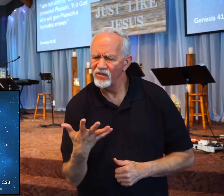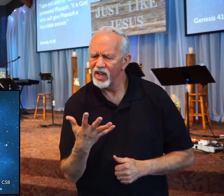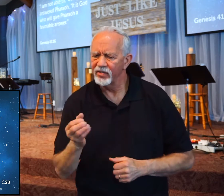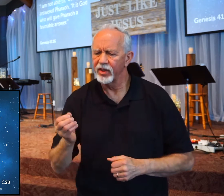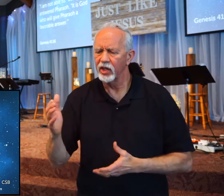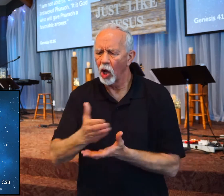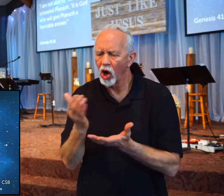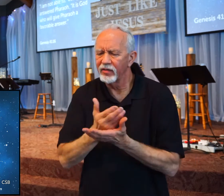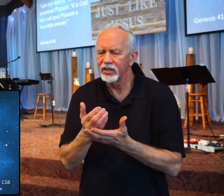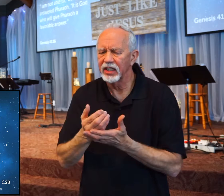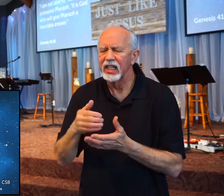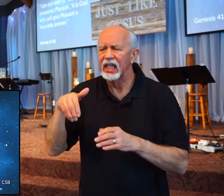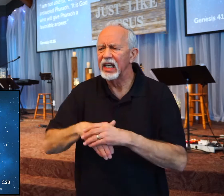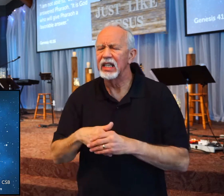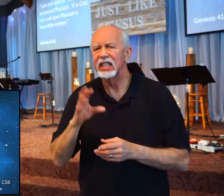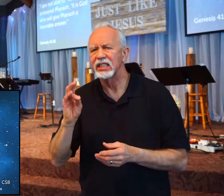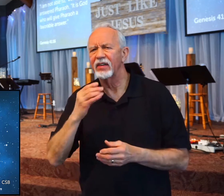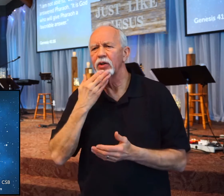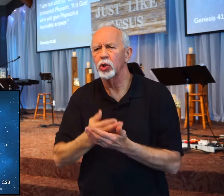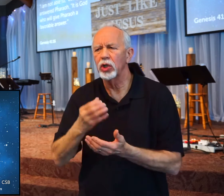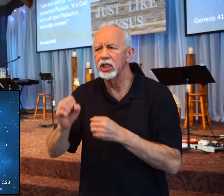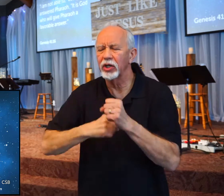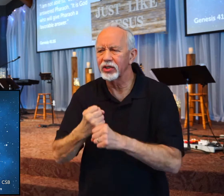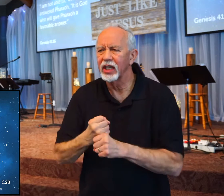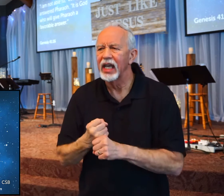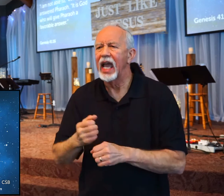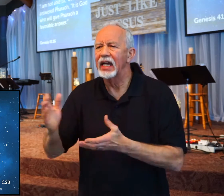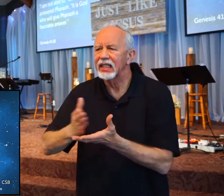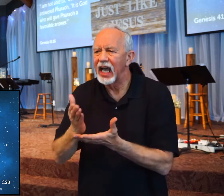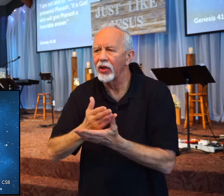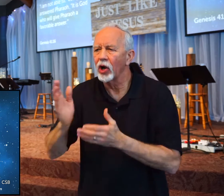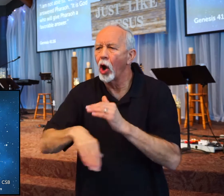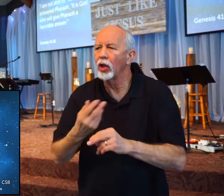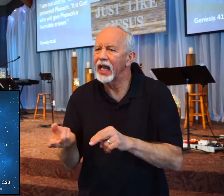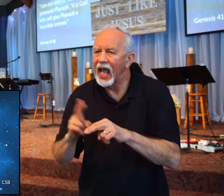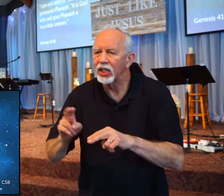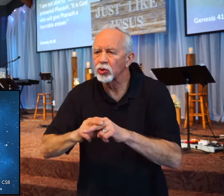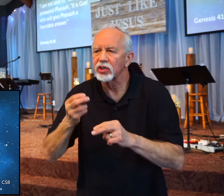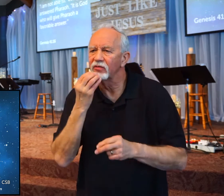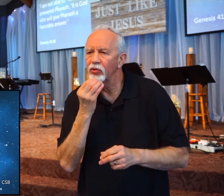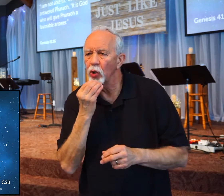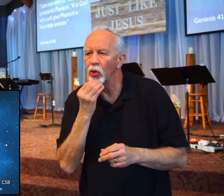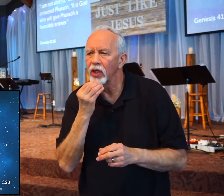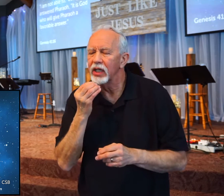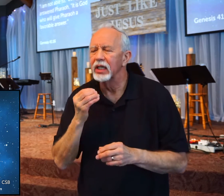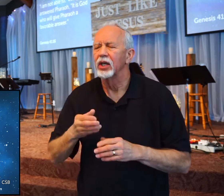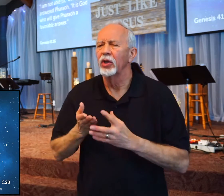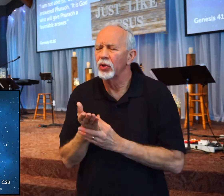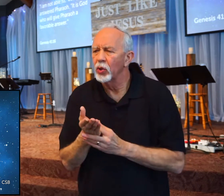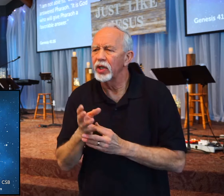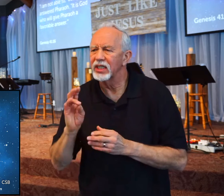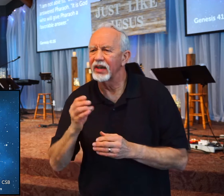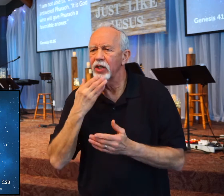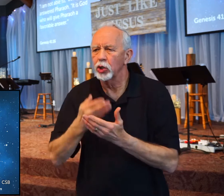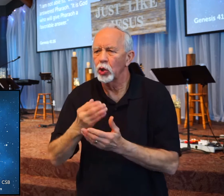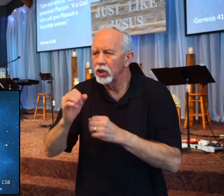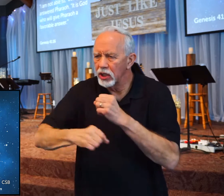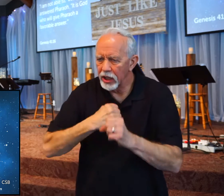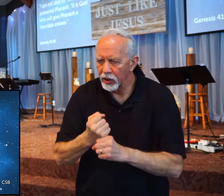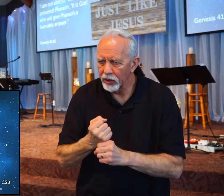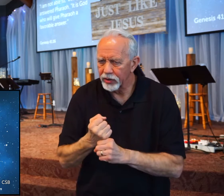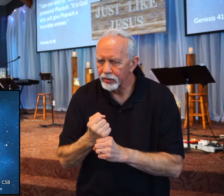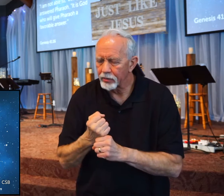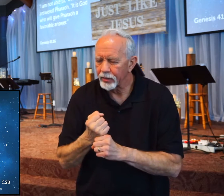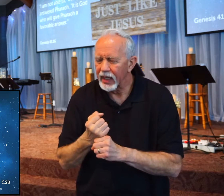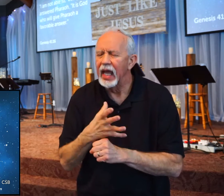those 7 good years. And let them gather all the excess food during the 7 good years. And then under Pharaoh's